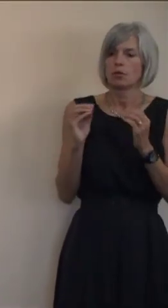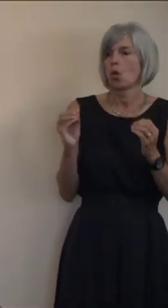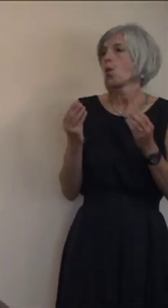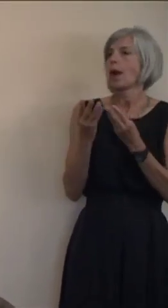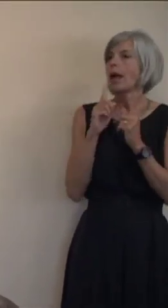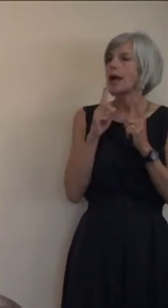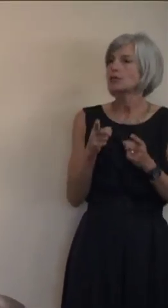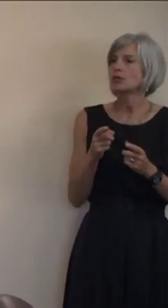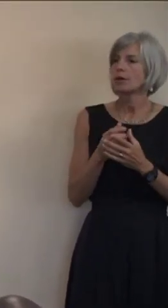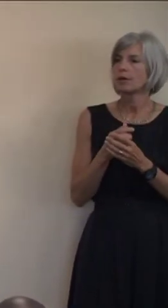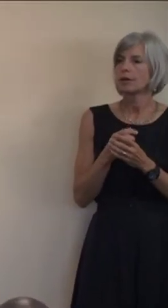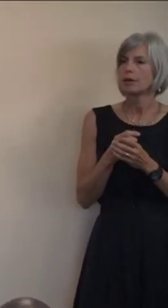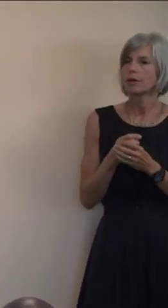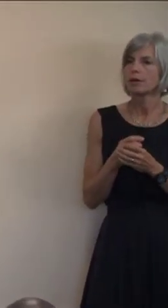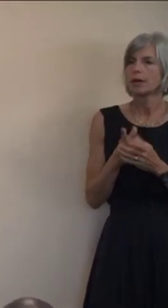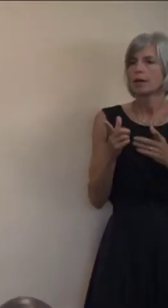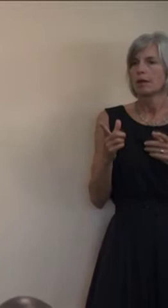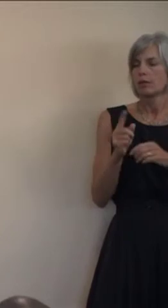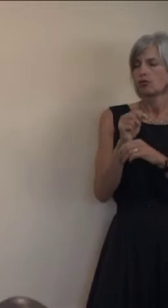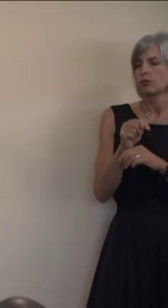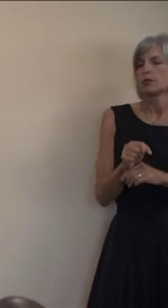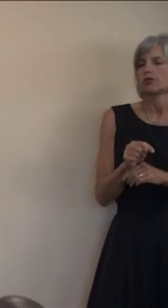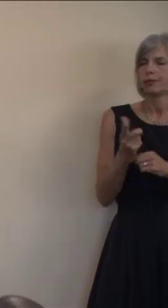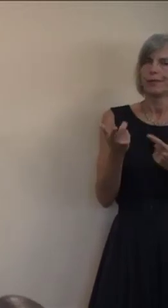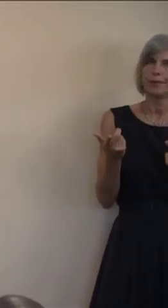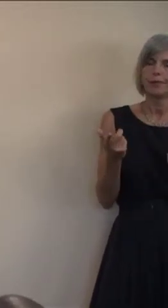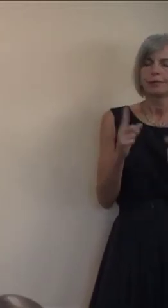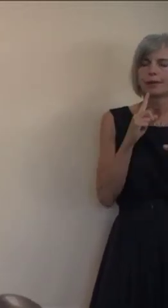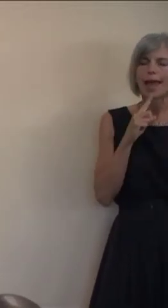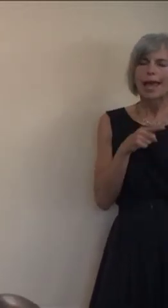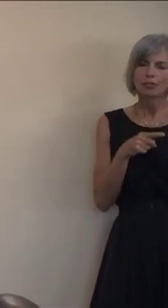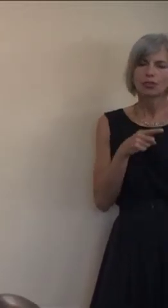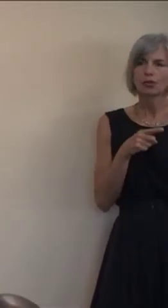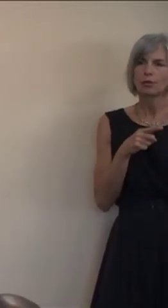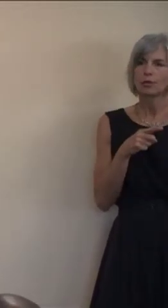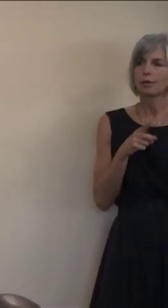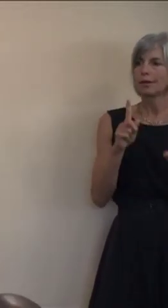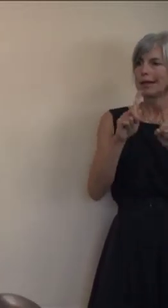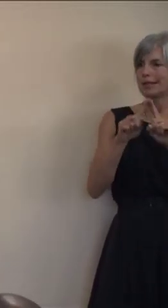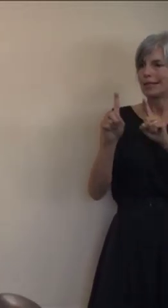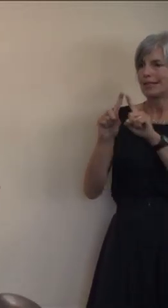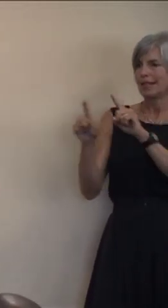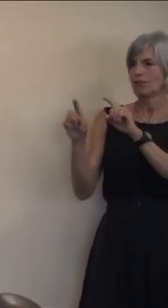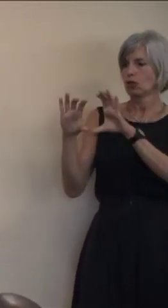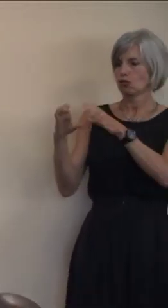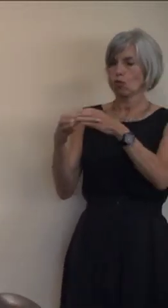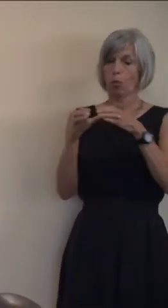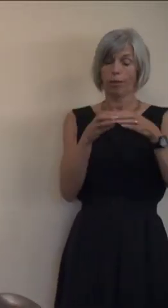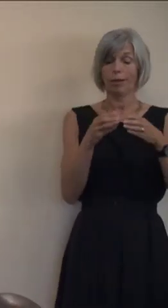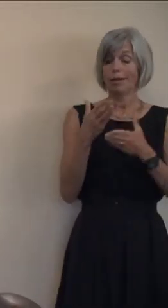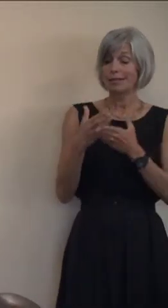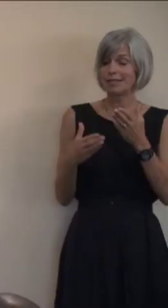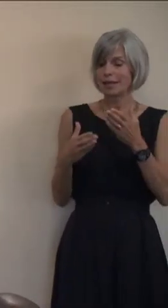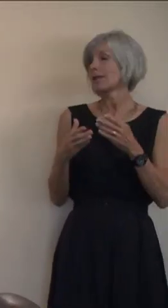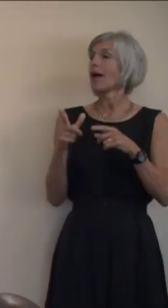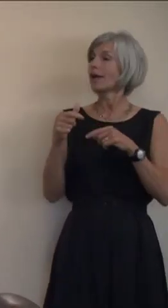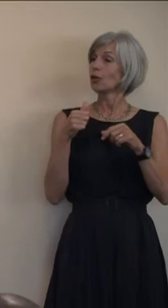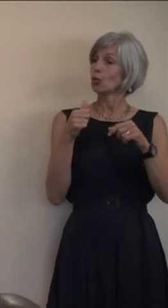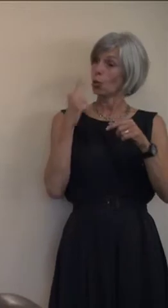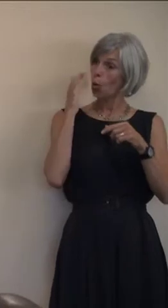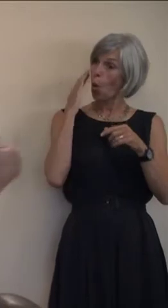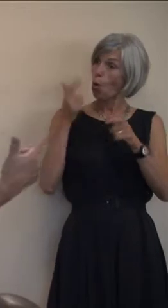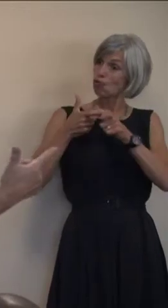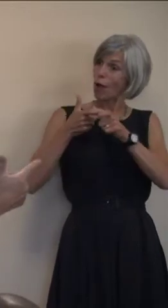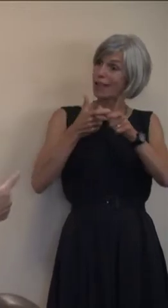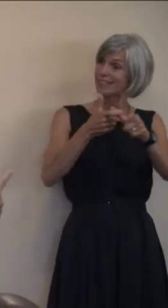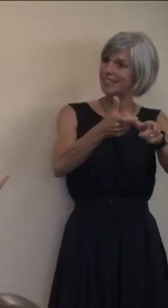metaphor yet. The traditional metaphor we use is that different groups have different starting points in the race, right?